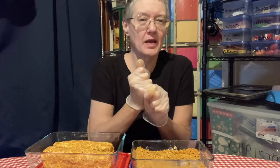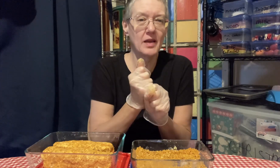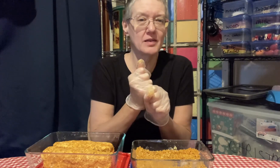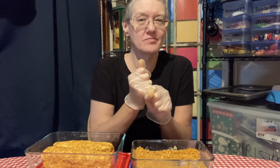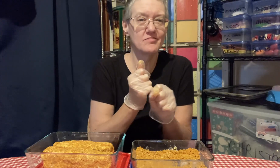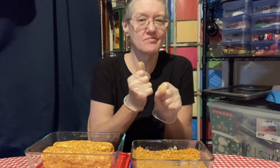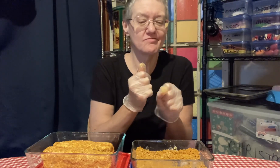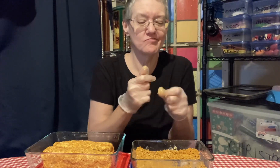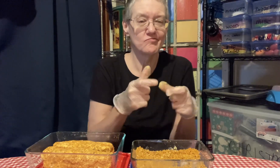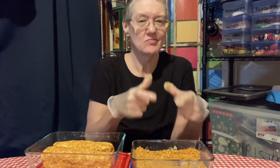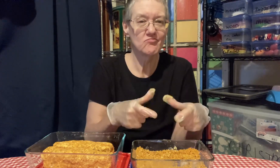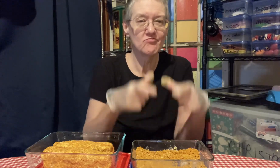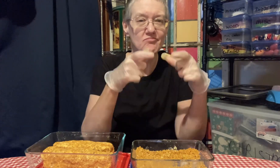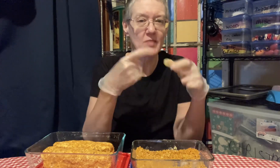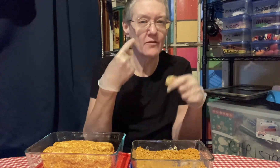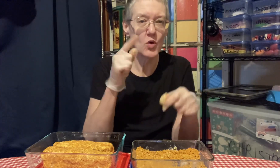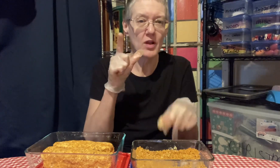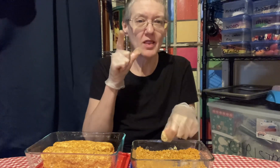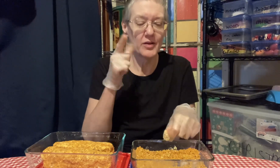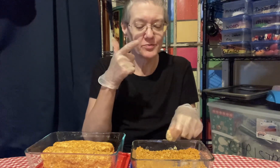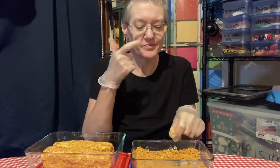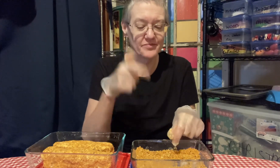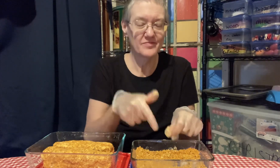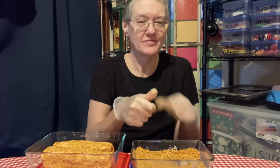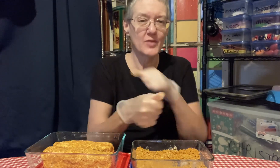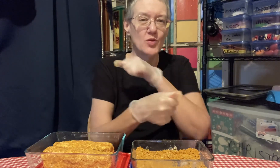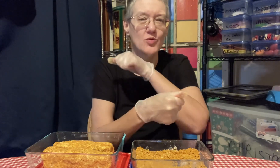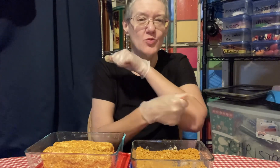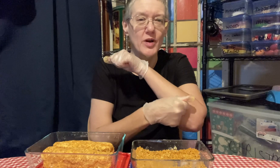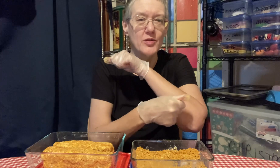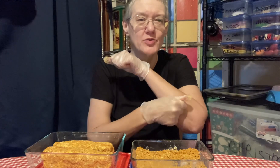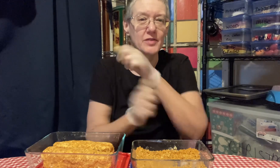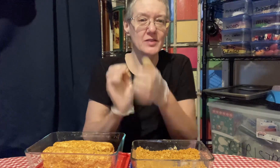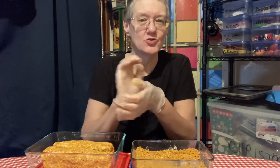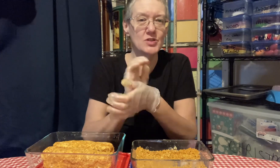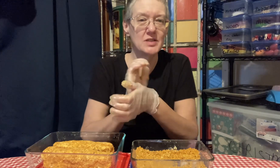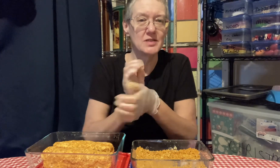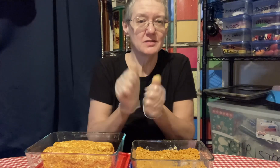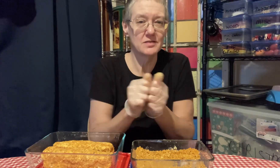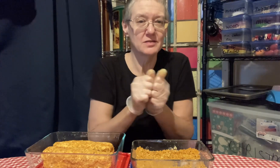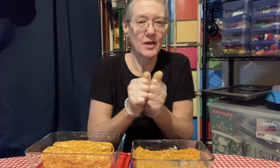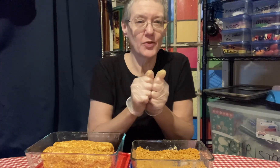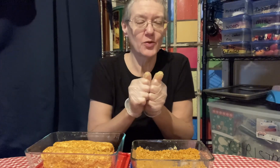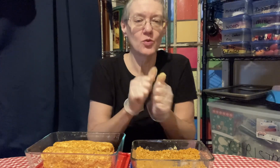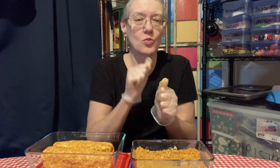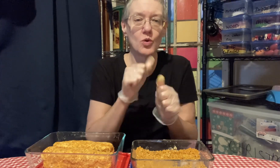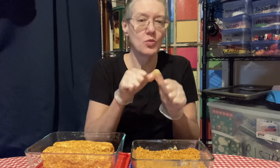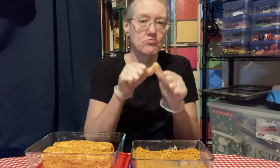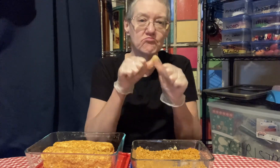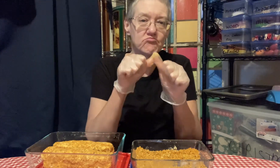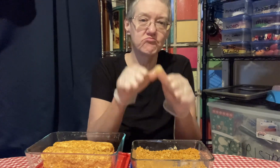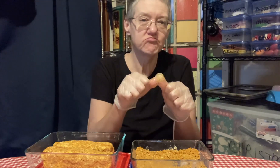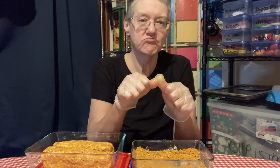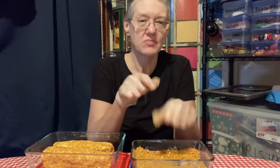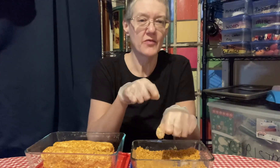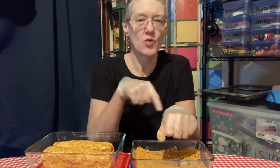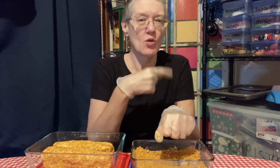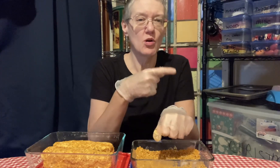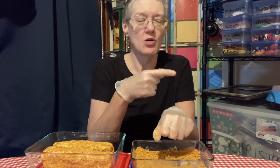But I can't make him for his lunch kits because the crackers and the cream cheese together, it wouldn't